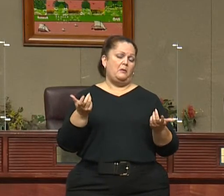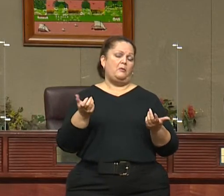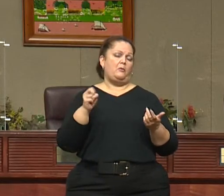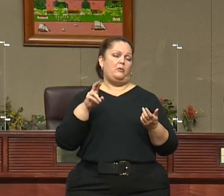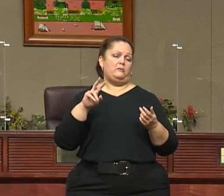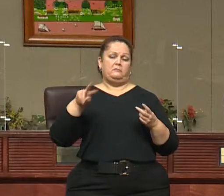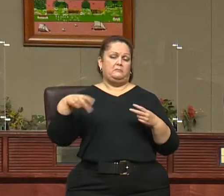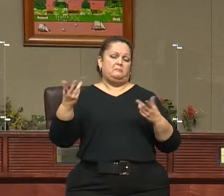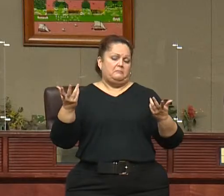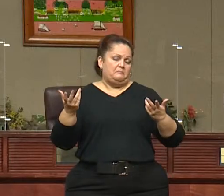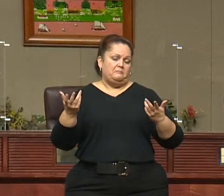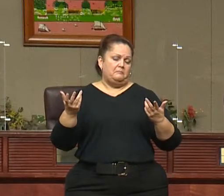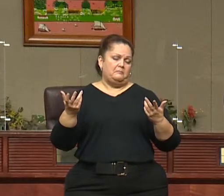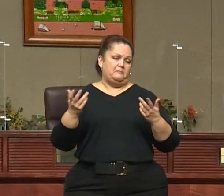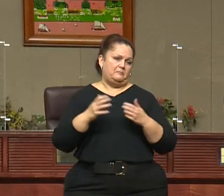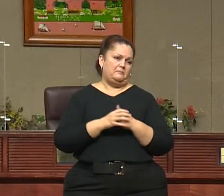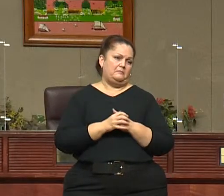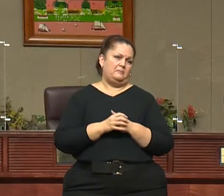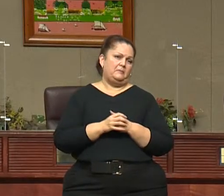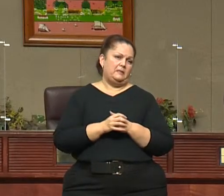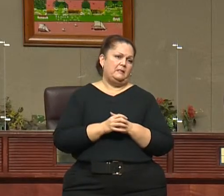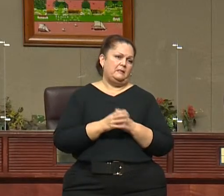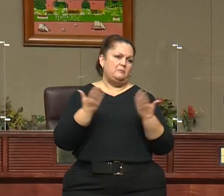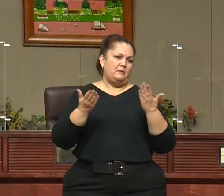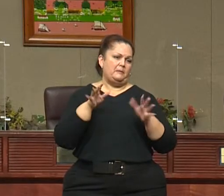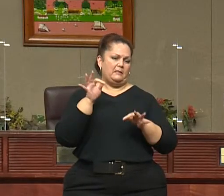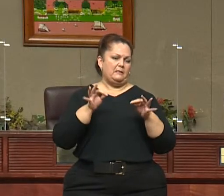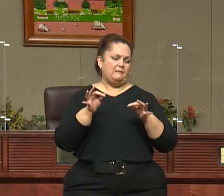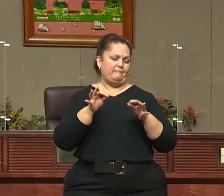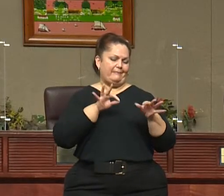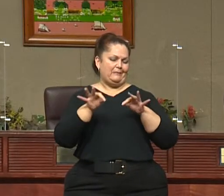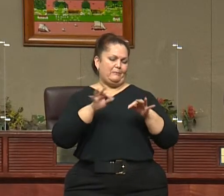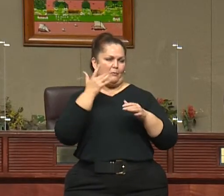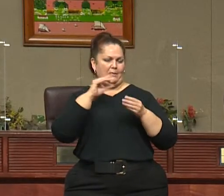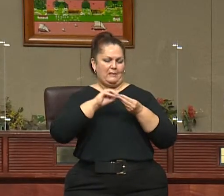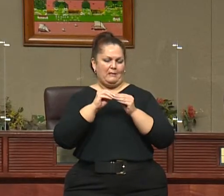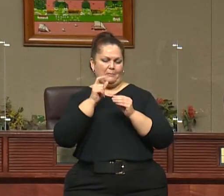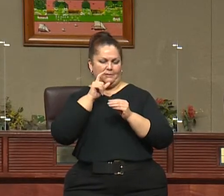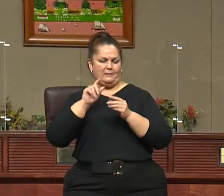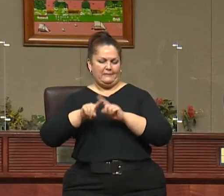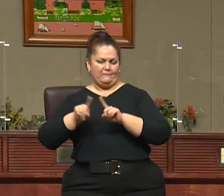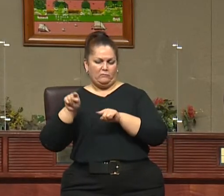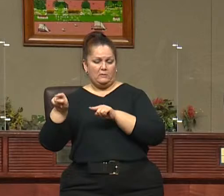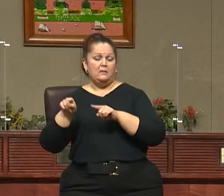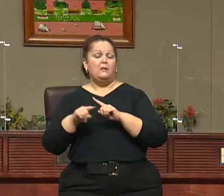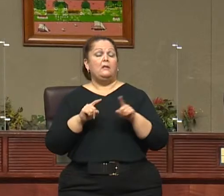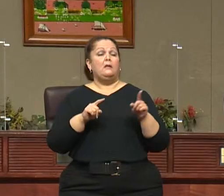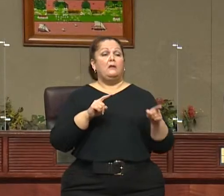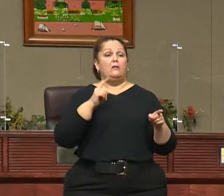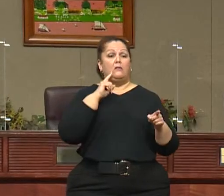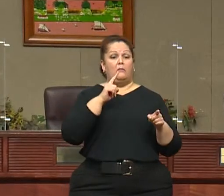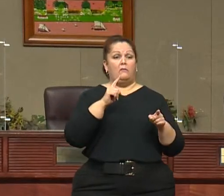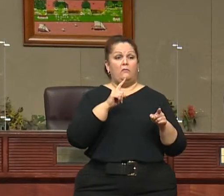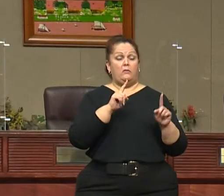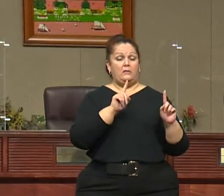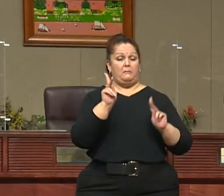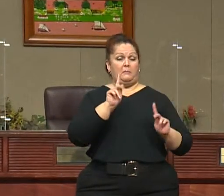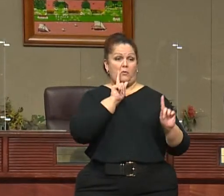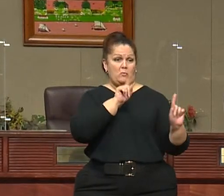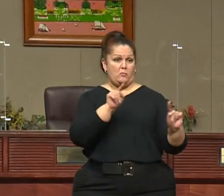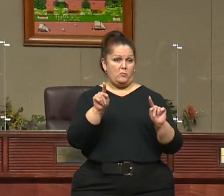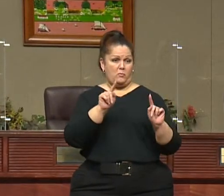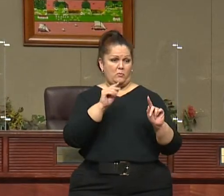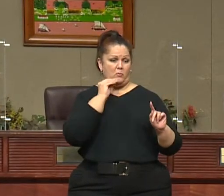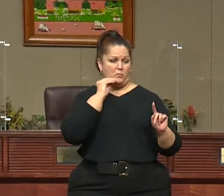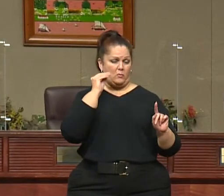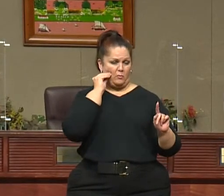one. So that may explain the difference there. In terms of, I think, the canvassers,